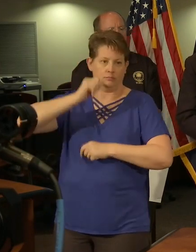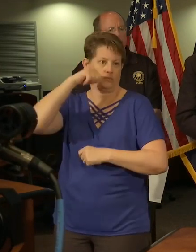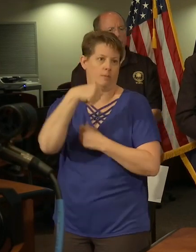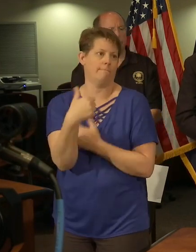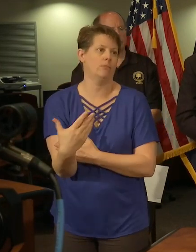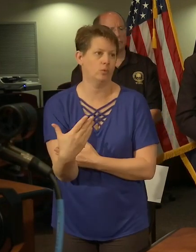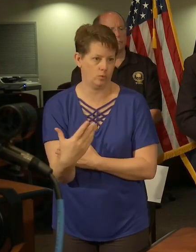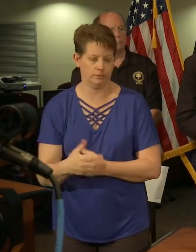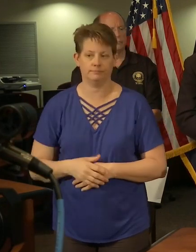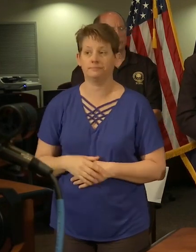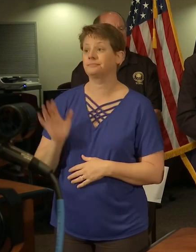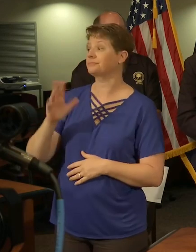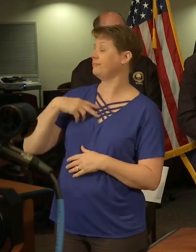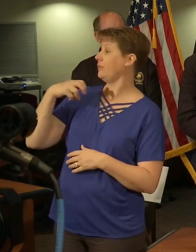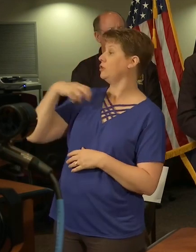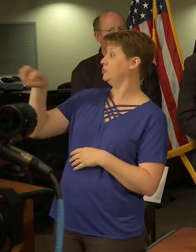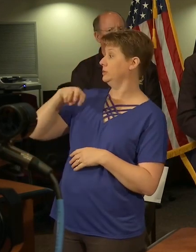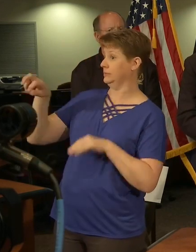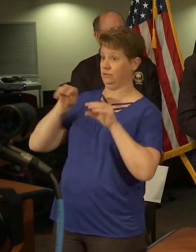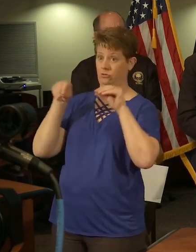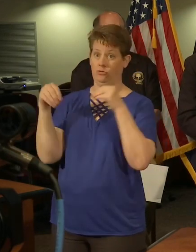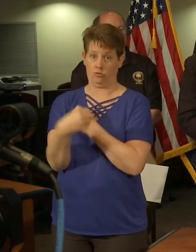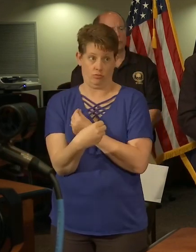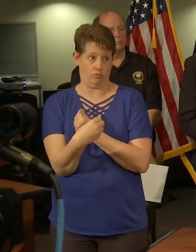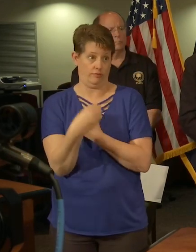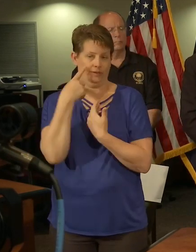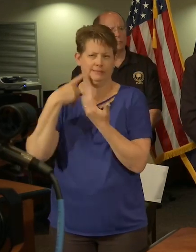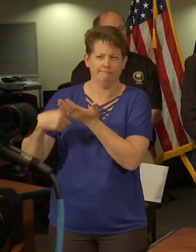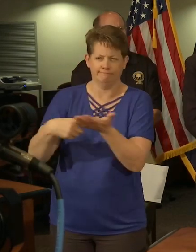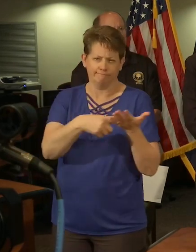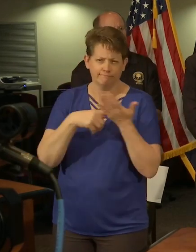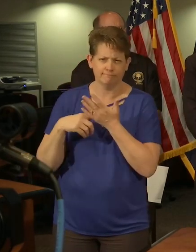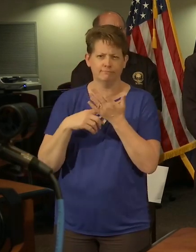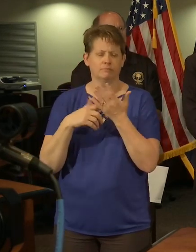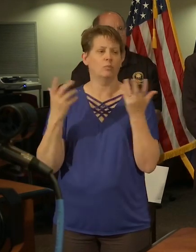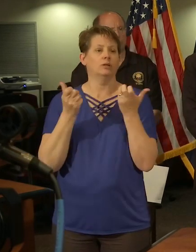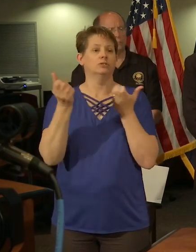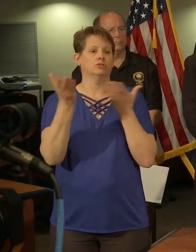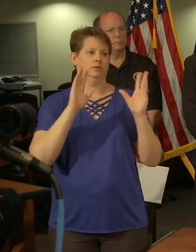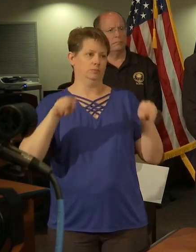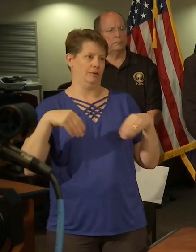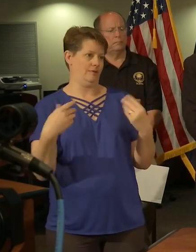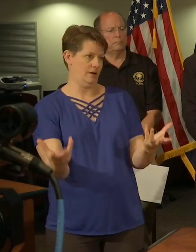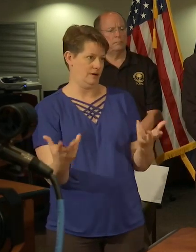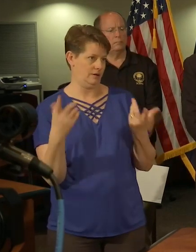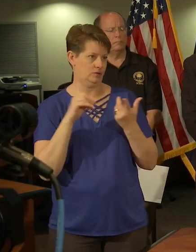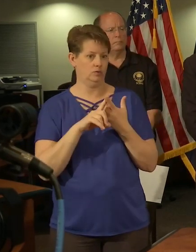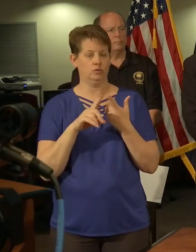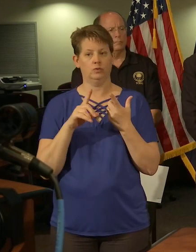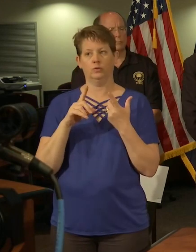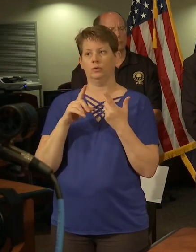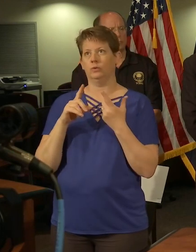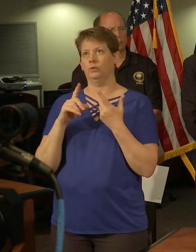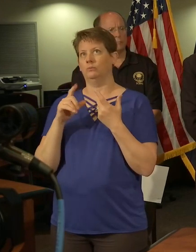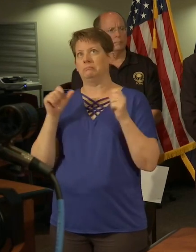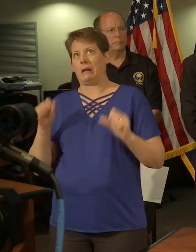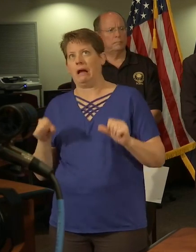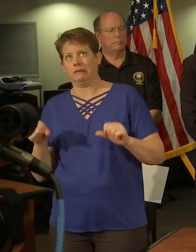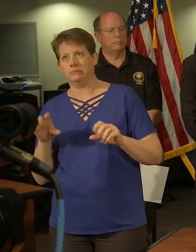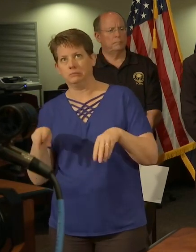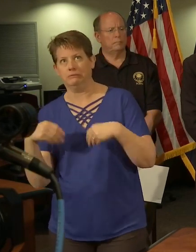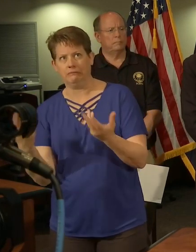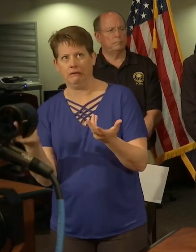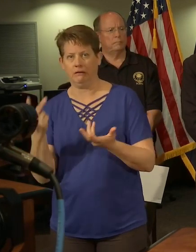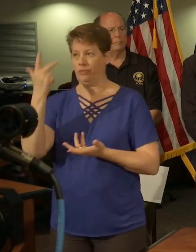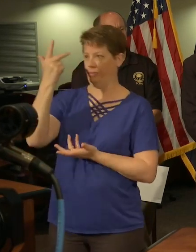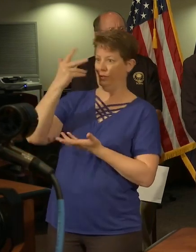Our transportation office is in talks with service providers to equip some 3,000